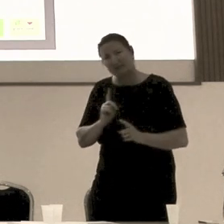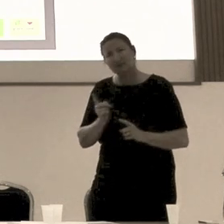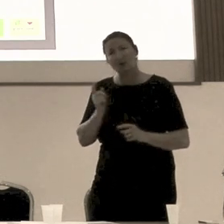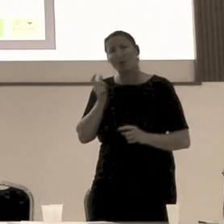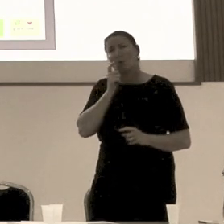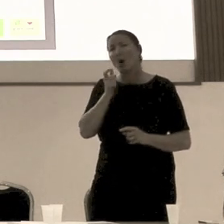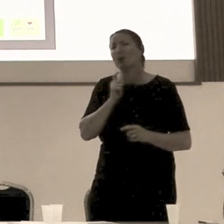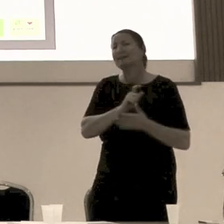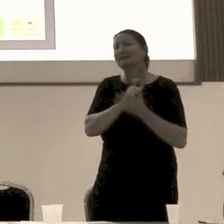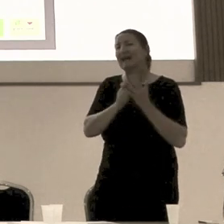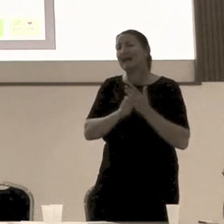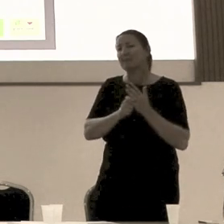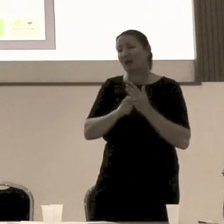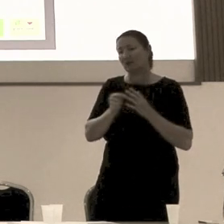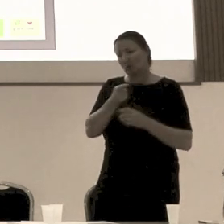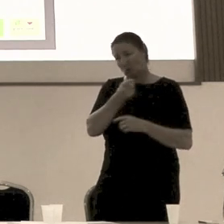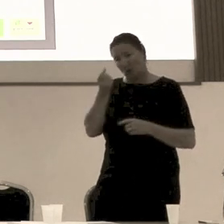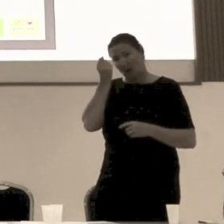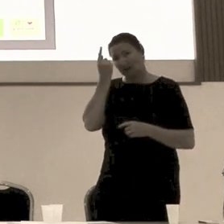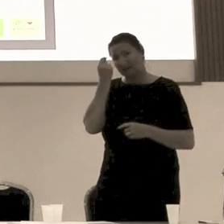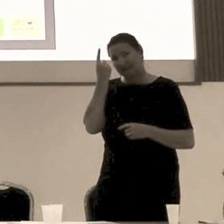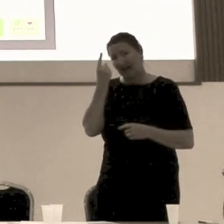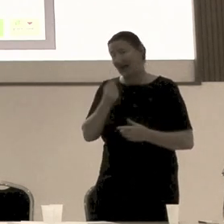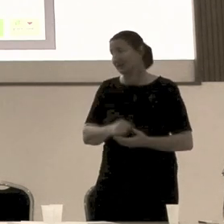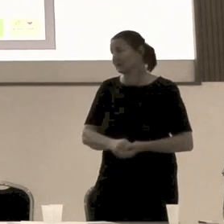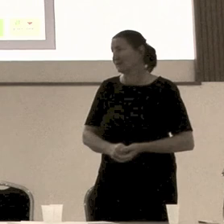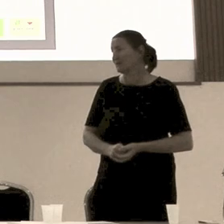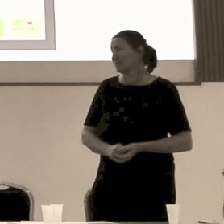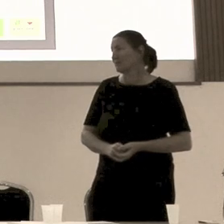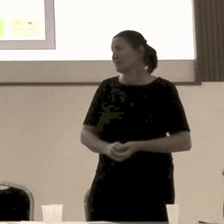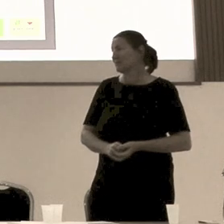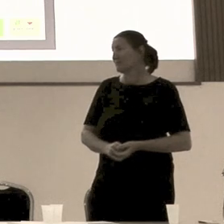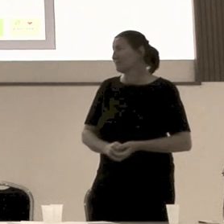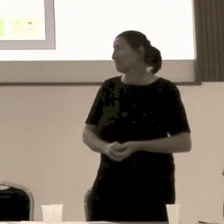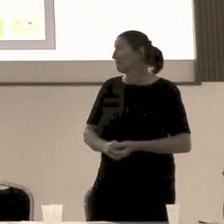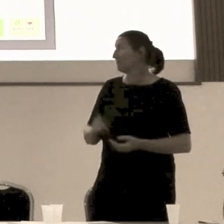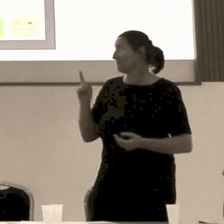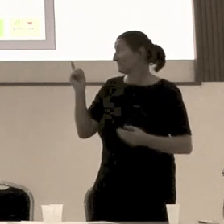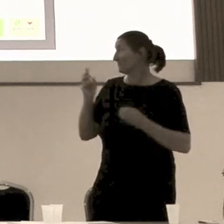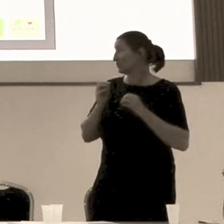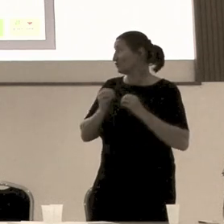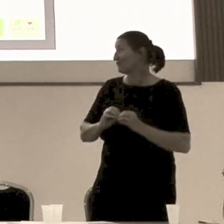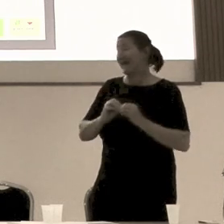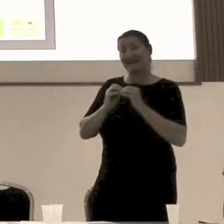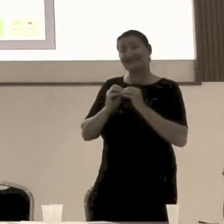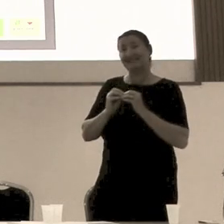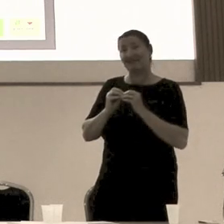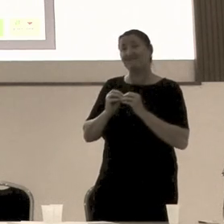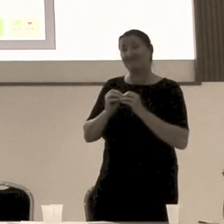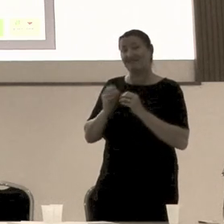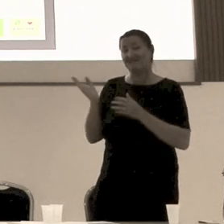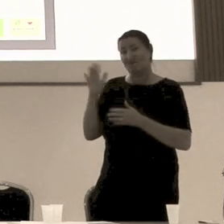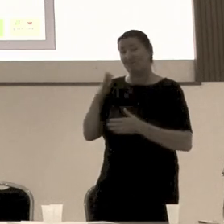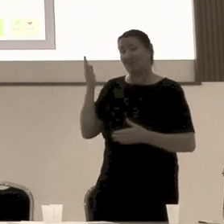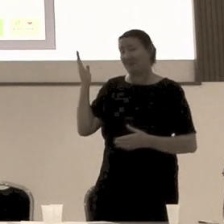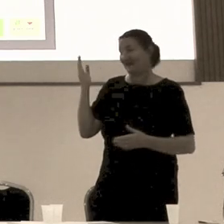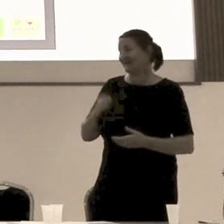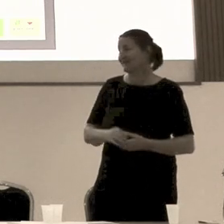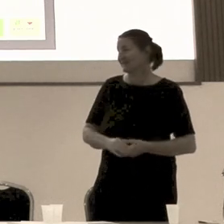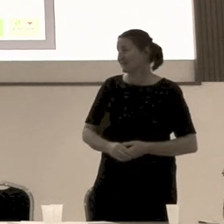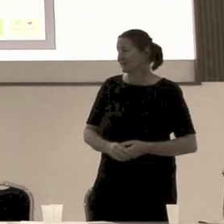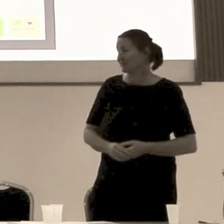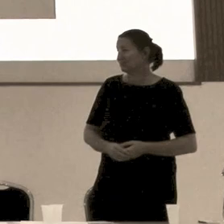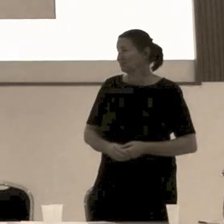on that with the staff and the pupils. And these are some of their creative things that came out of that. They did some work on